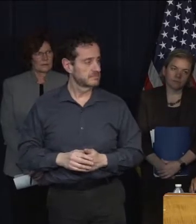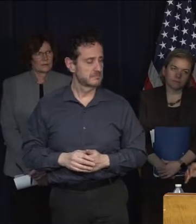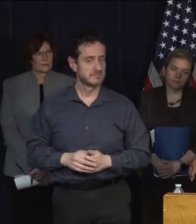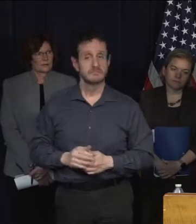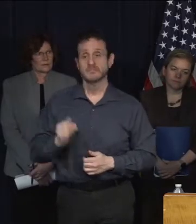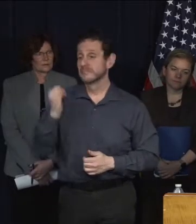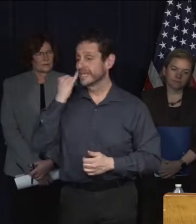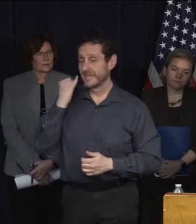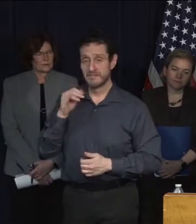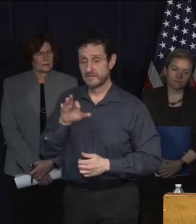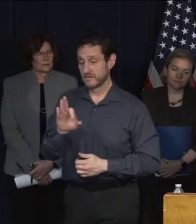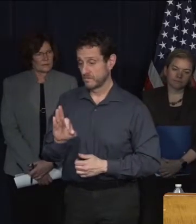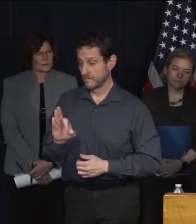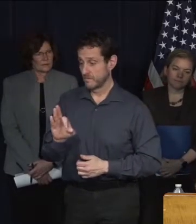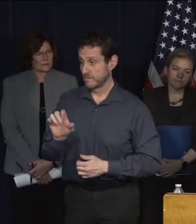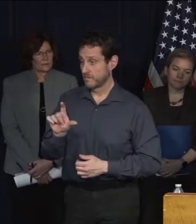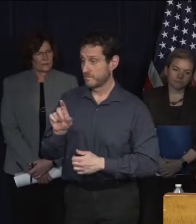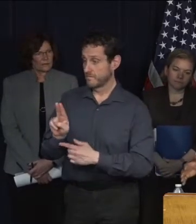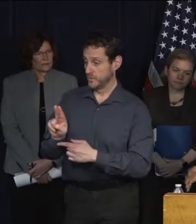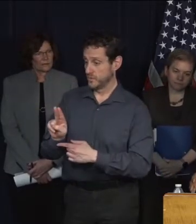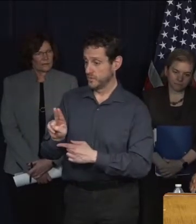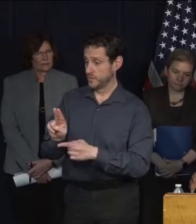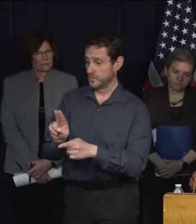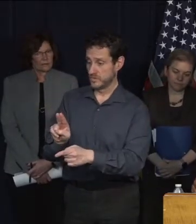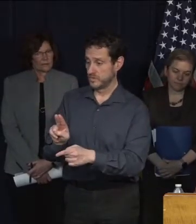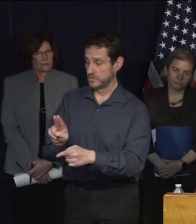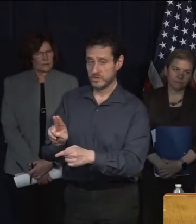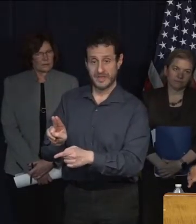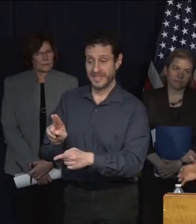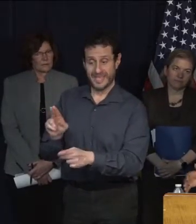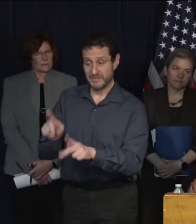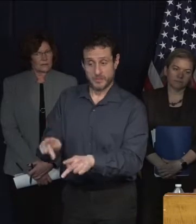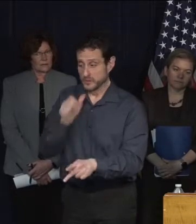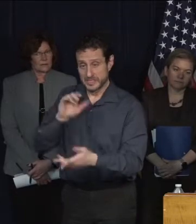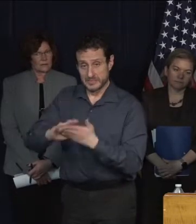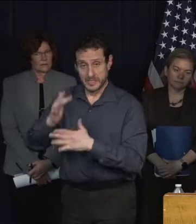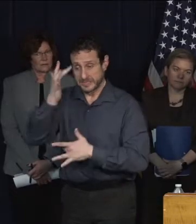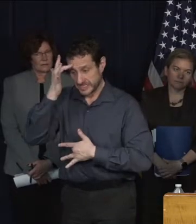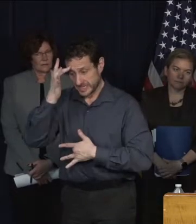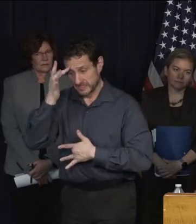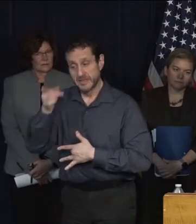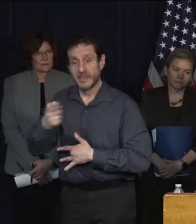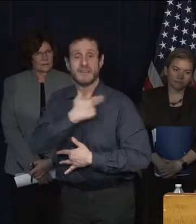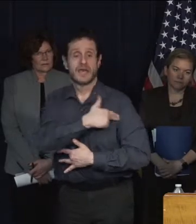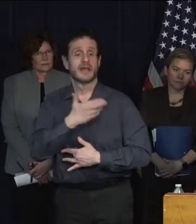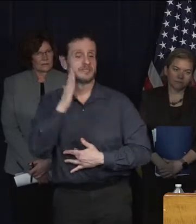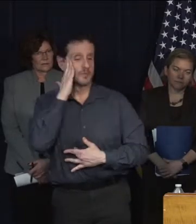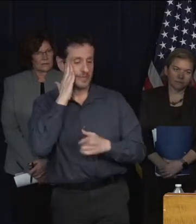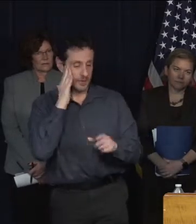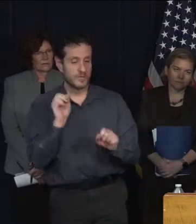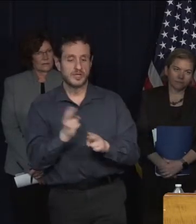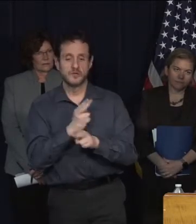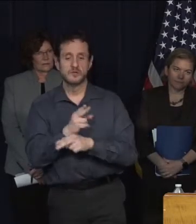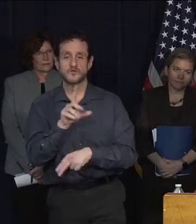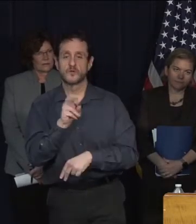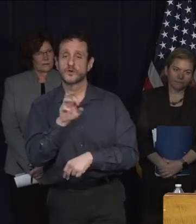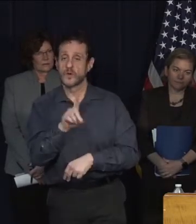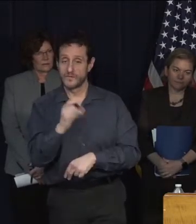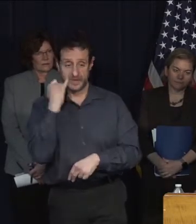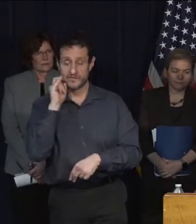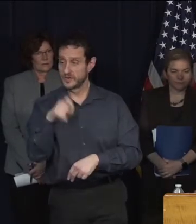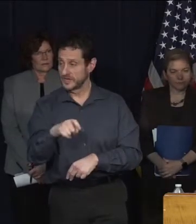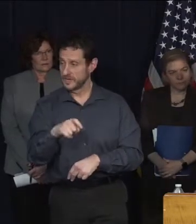flu, that might be a hospital bed that could be used for COVID should we need it. So those conversations